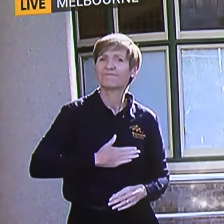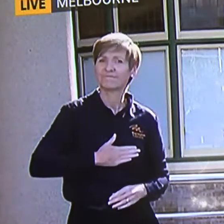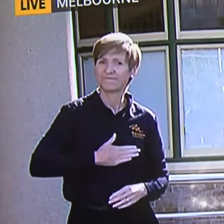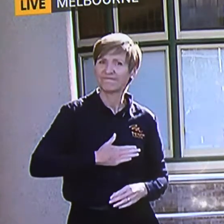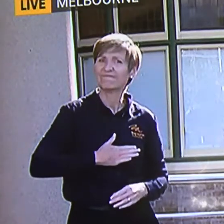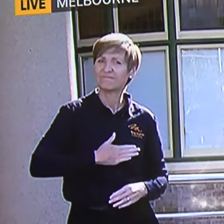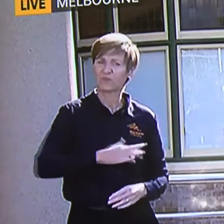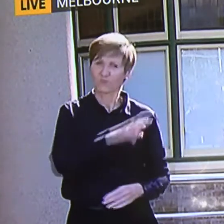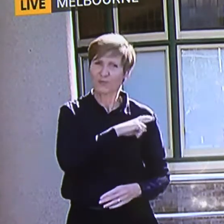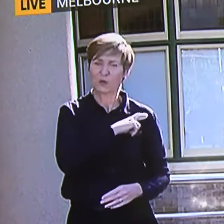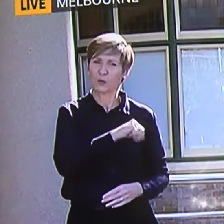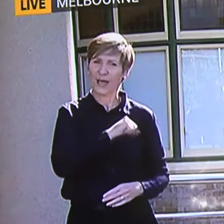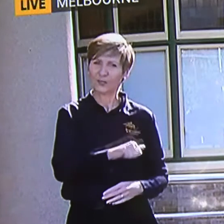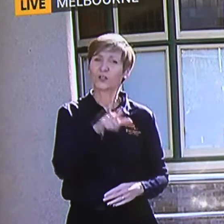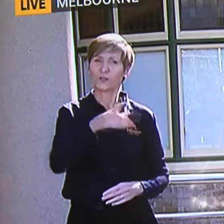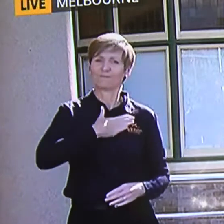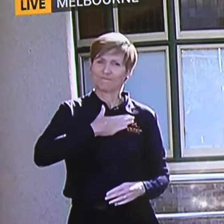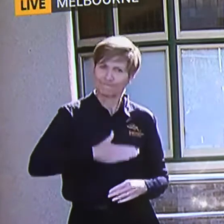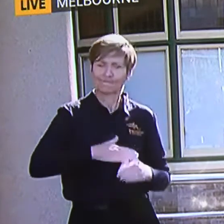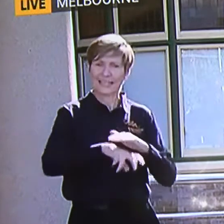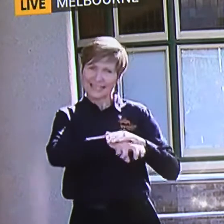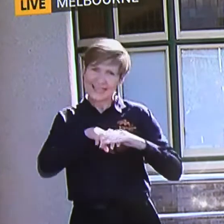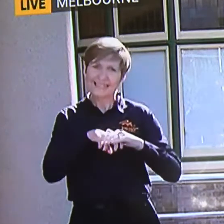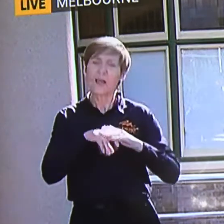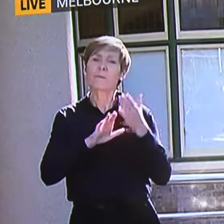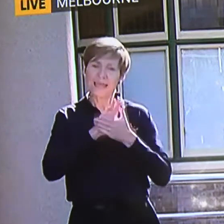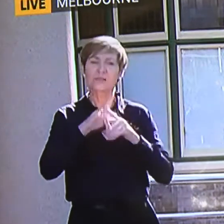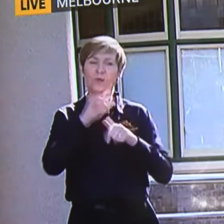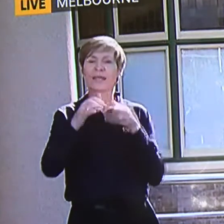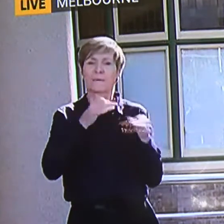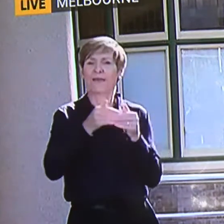the virus and the pathway out the other side. Take care. Thank you.